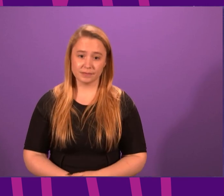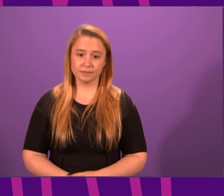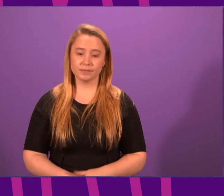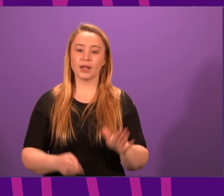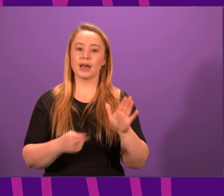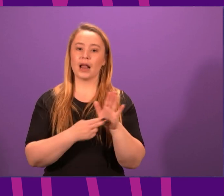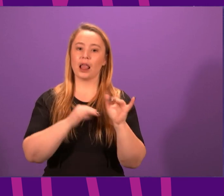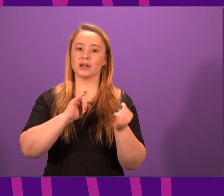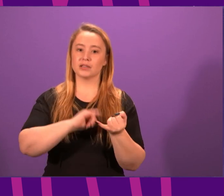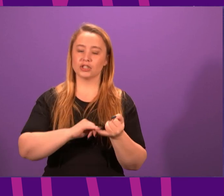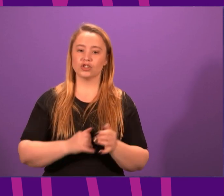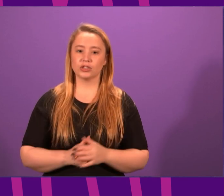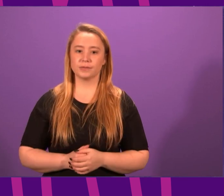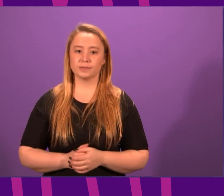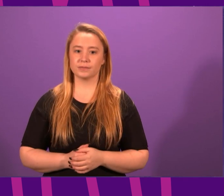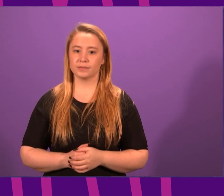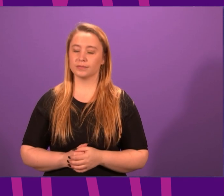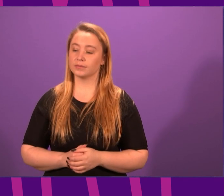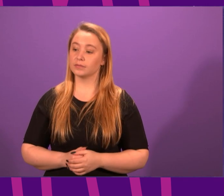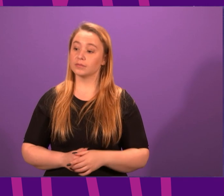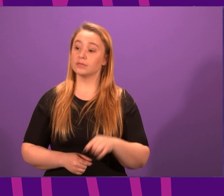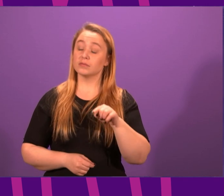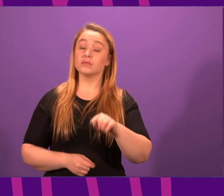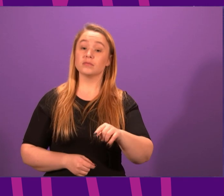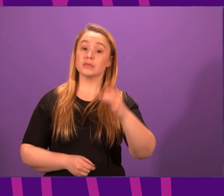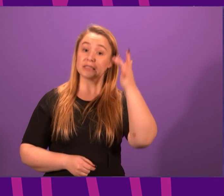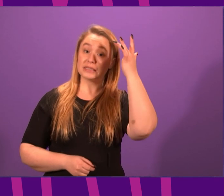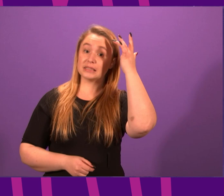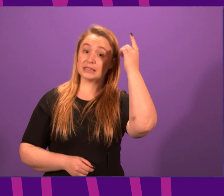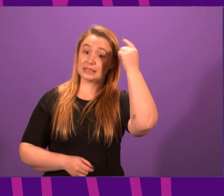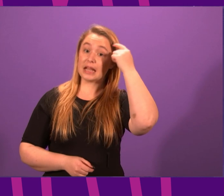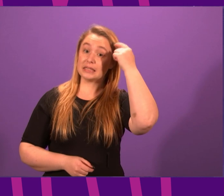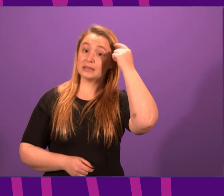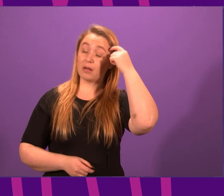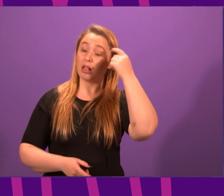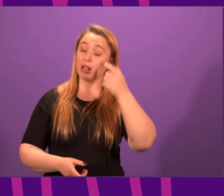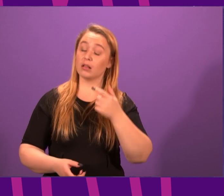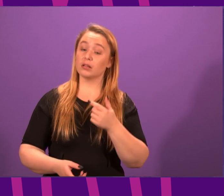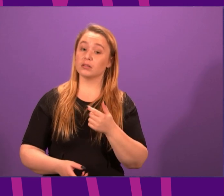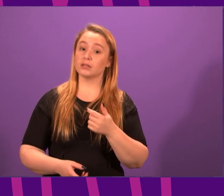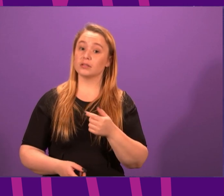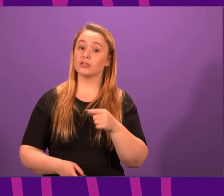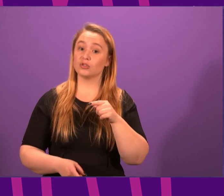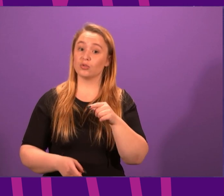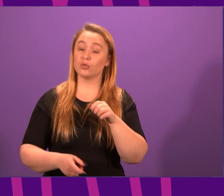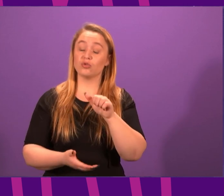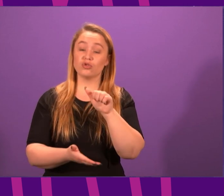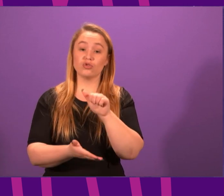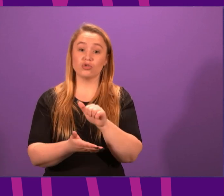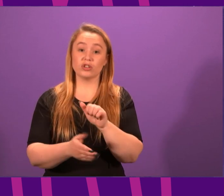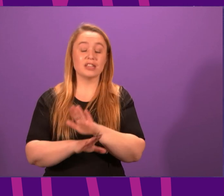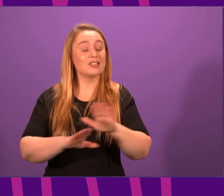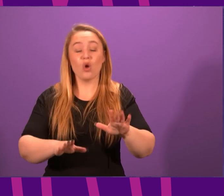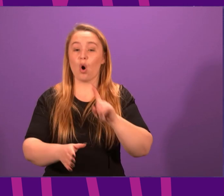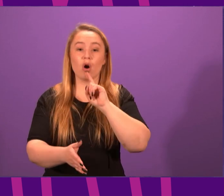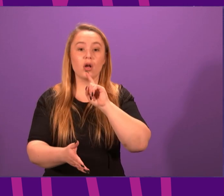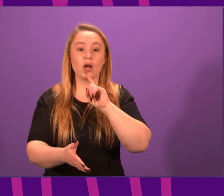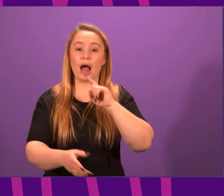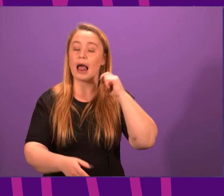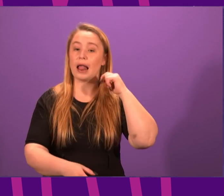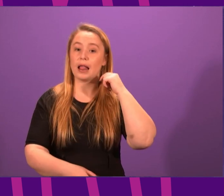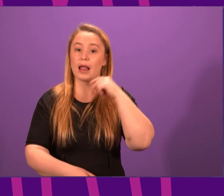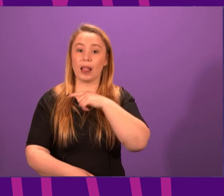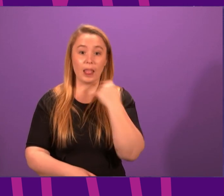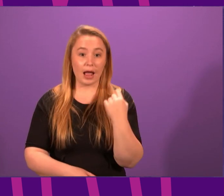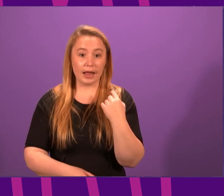Sturgeon. I think he's talking a lot of sense, which I take seriously. That was not untrue. We probably did virtually eliminate the